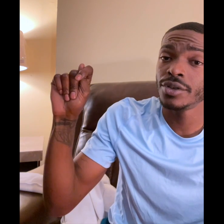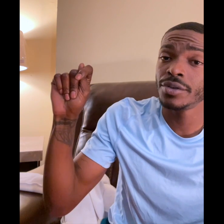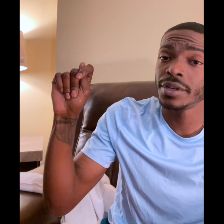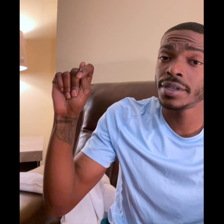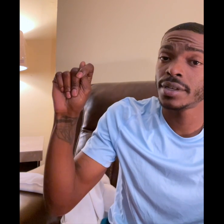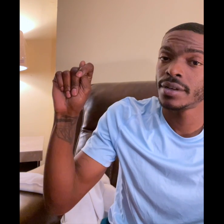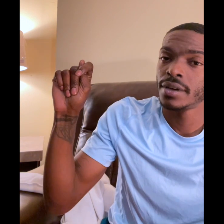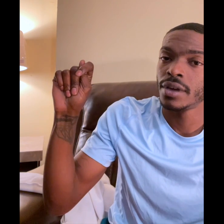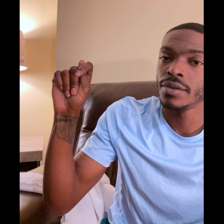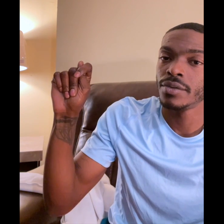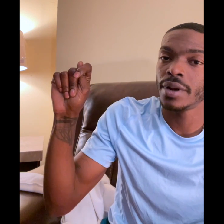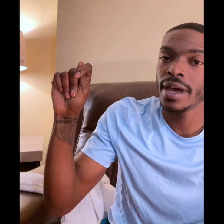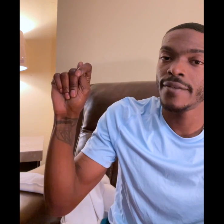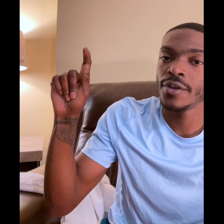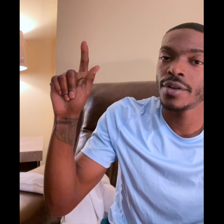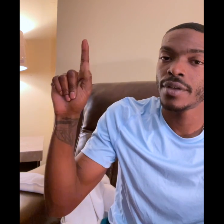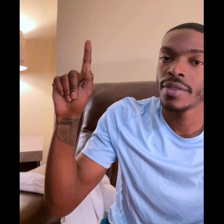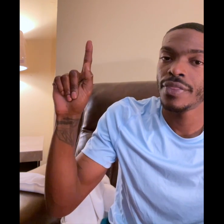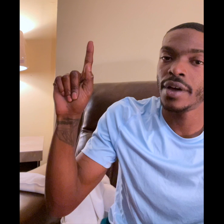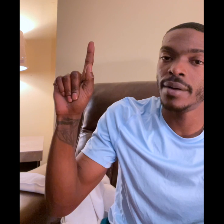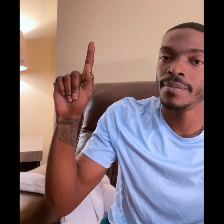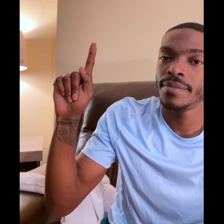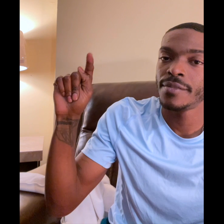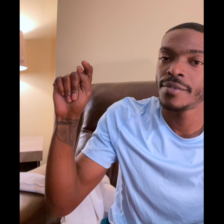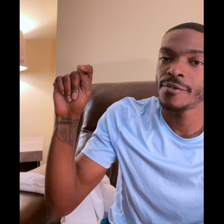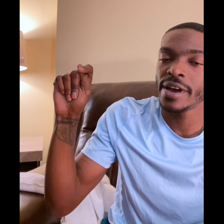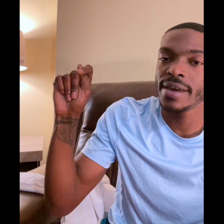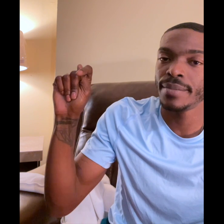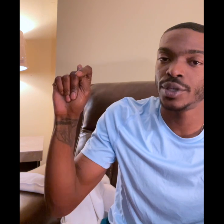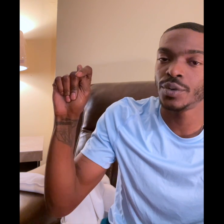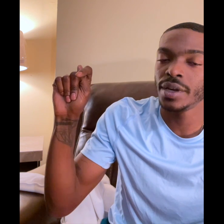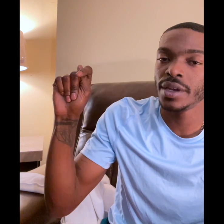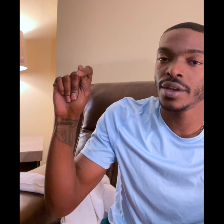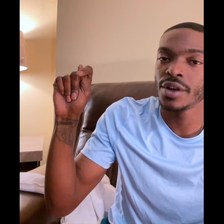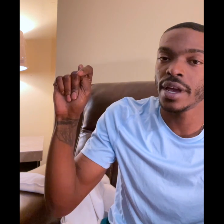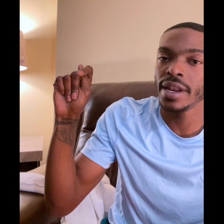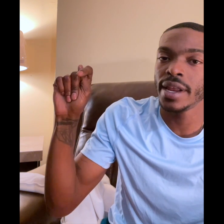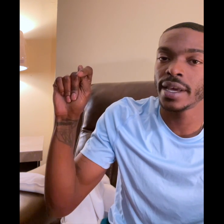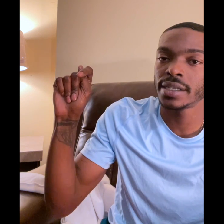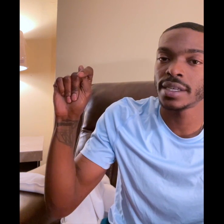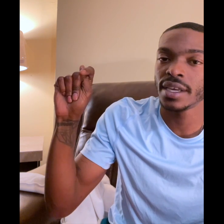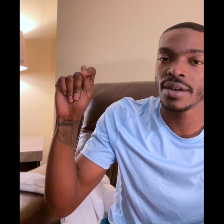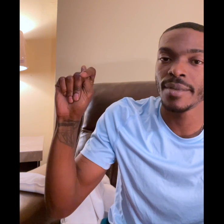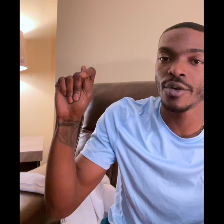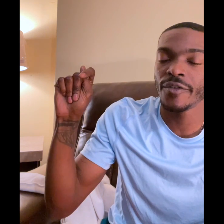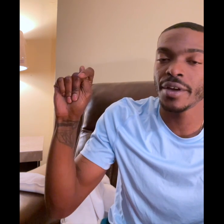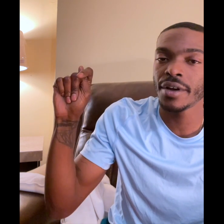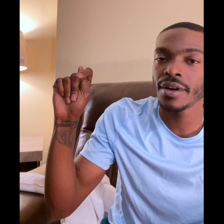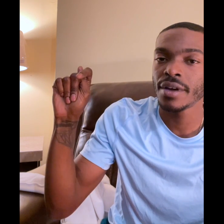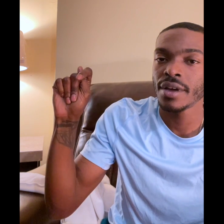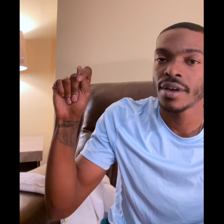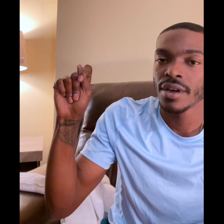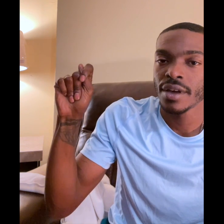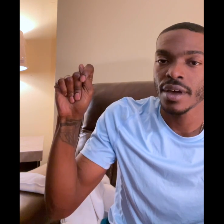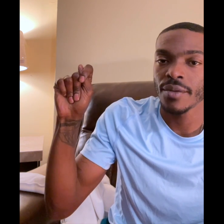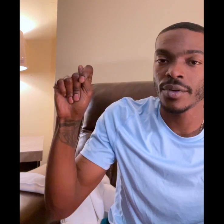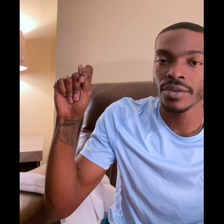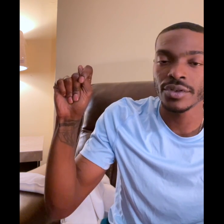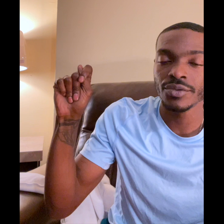do is you want to have your thumb right in between your index and your middle finger. And what you want to